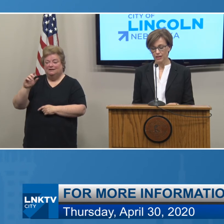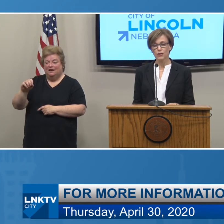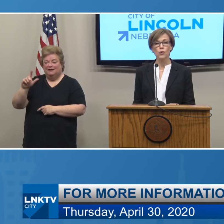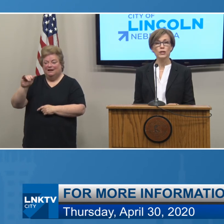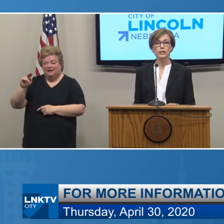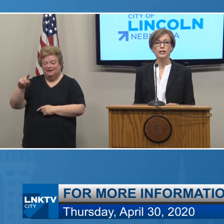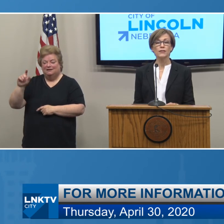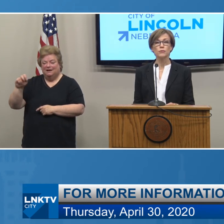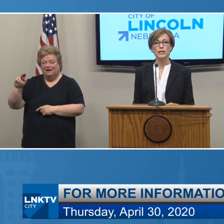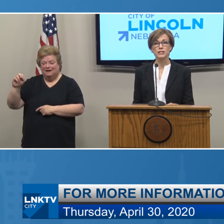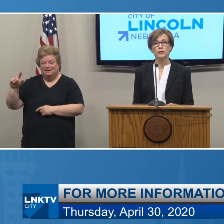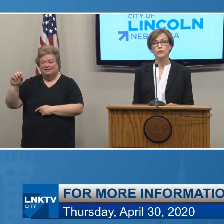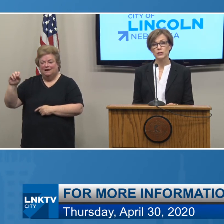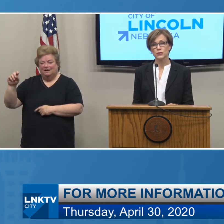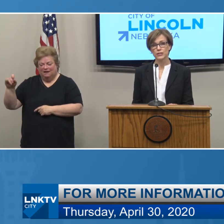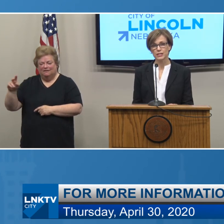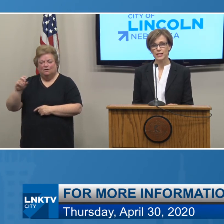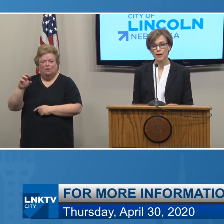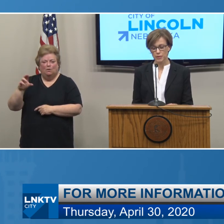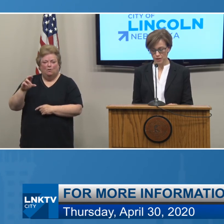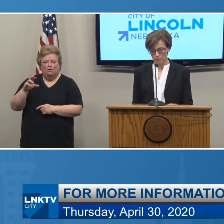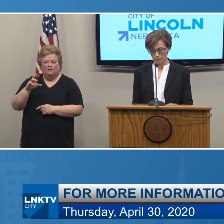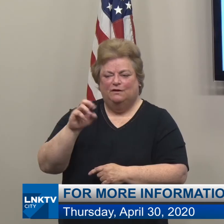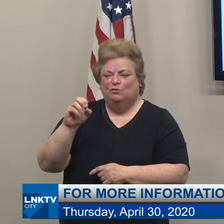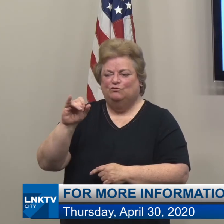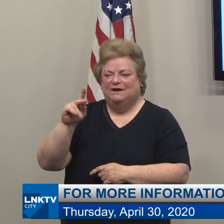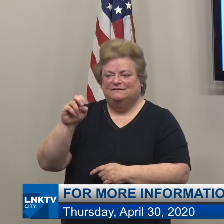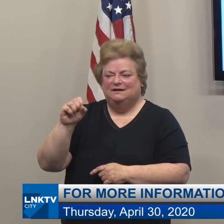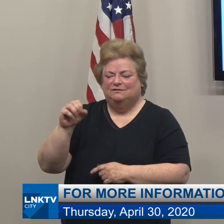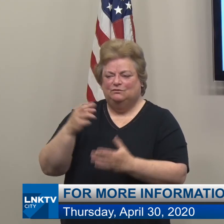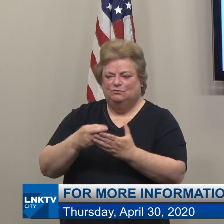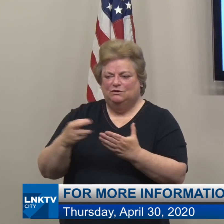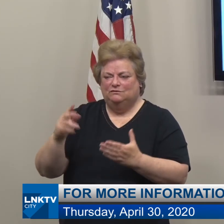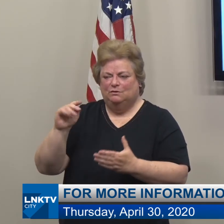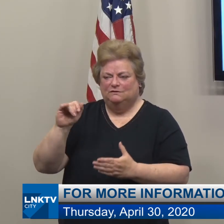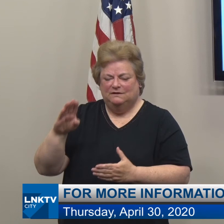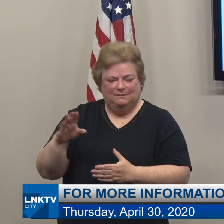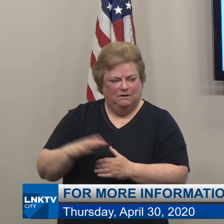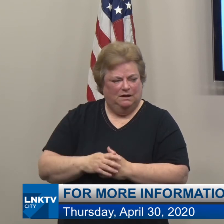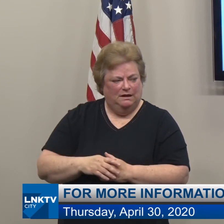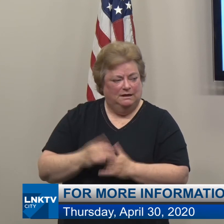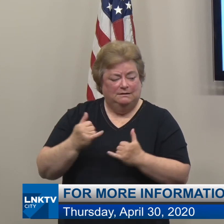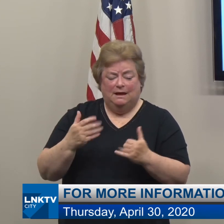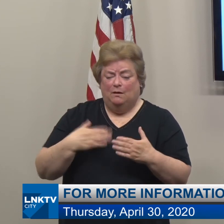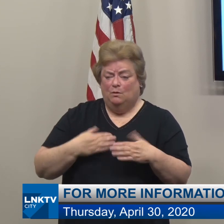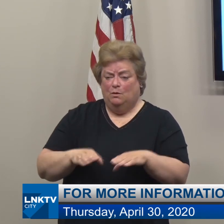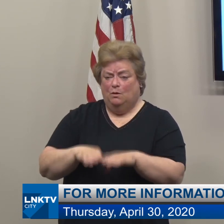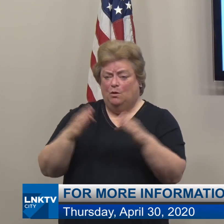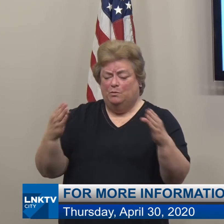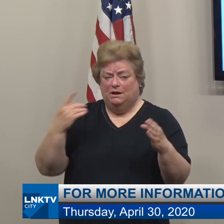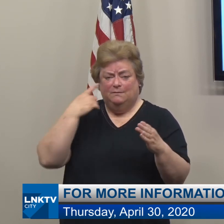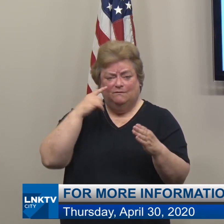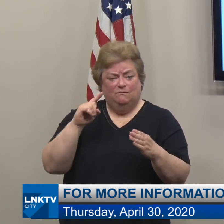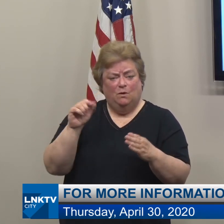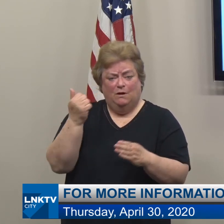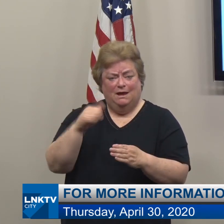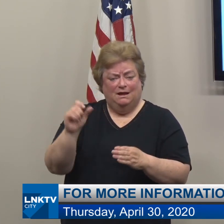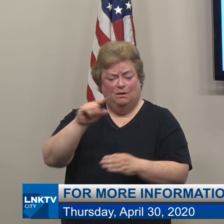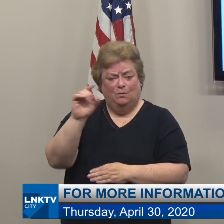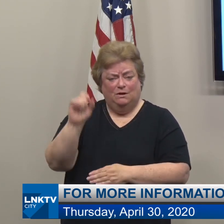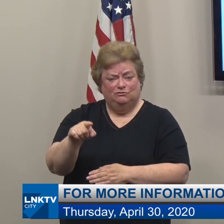covid19.lincoln.ne.gov, or click on the Resident Resources tab there. And with that, we'd be happy to open up the briefing for